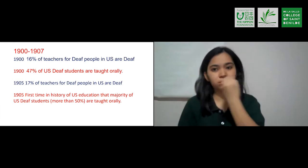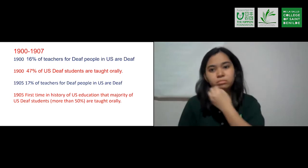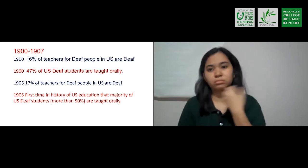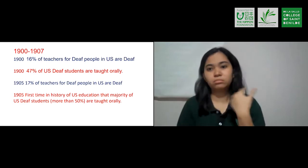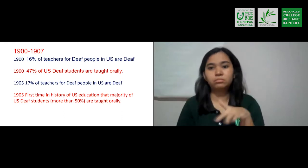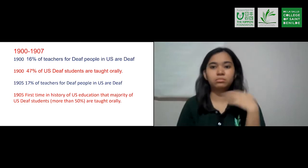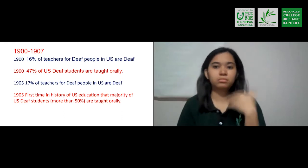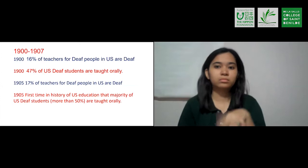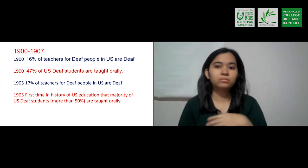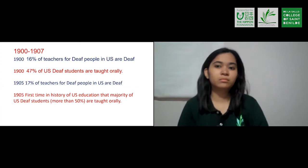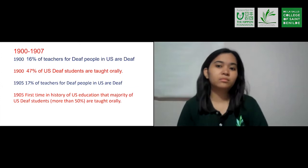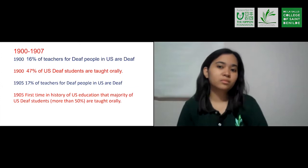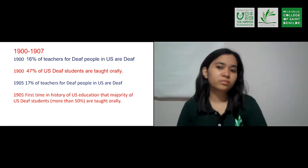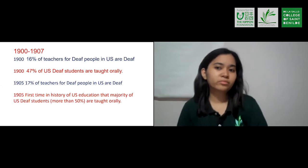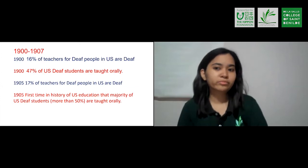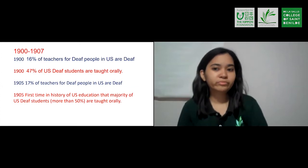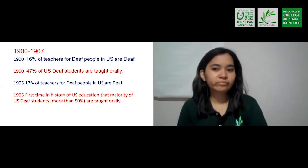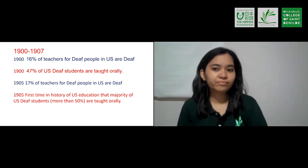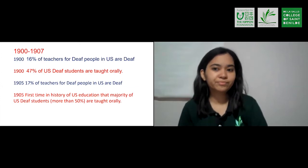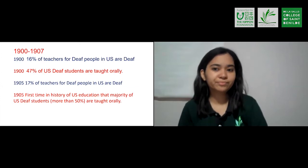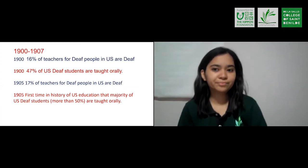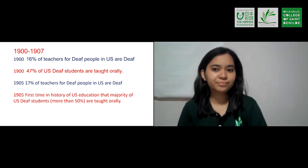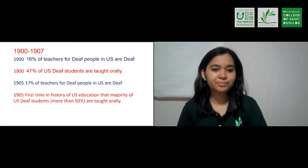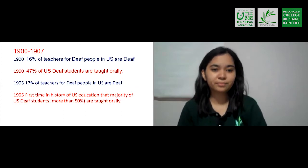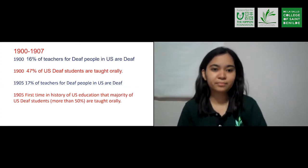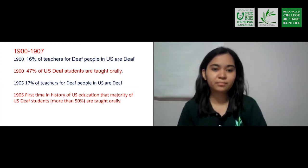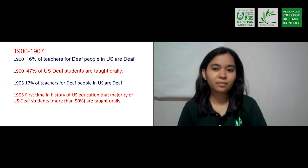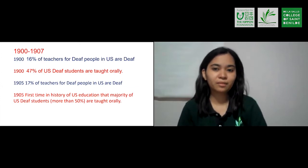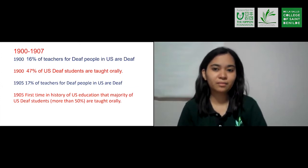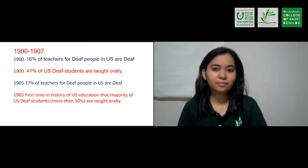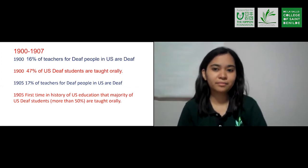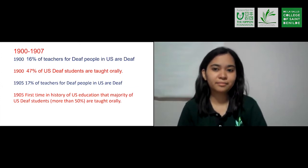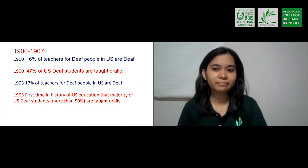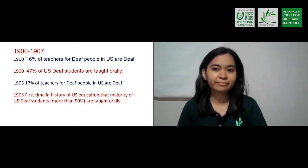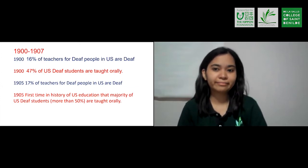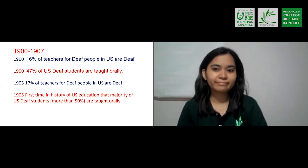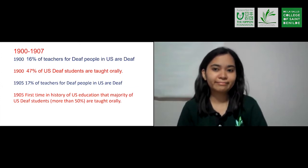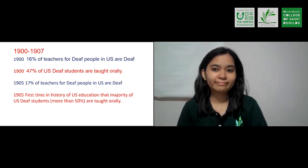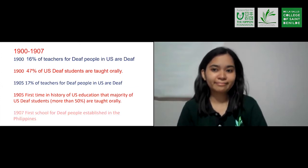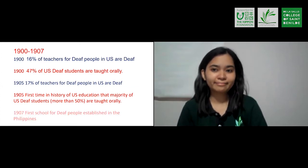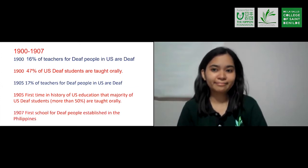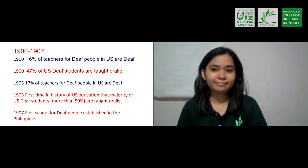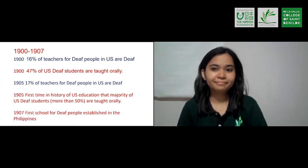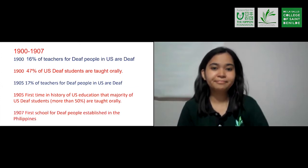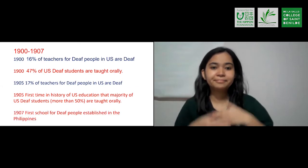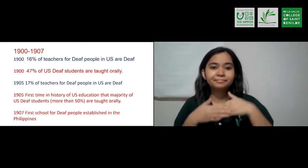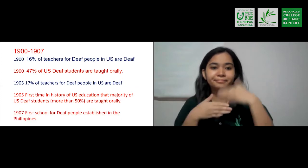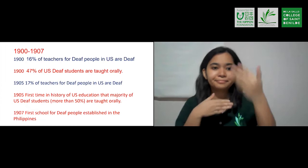so over 50% of students were now learning speech.